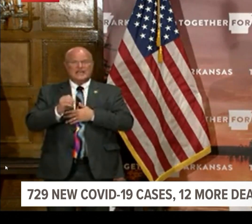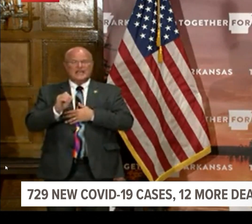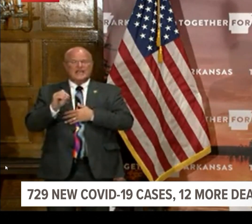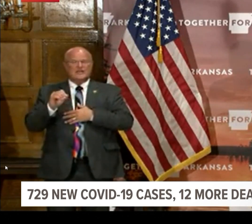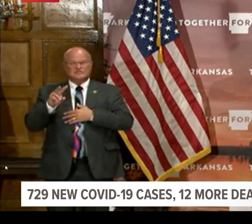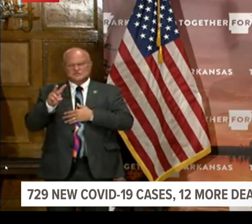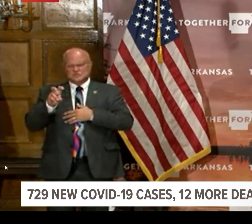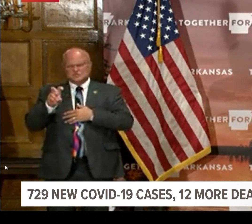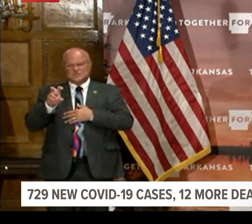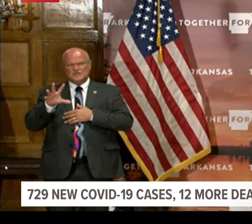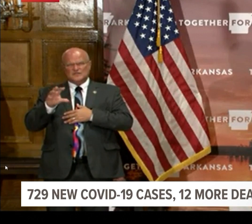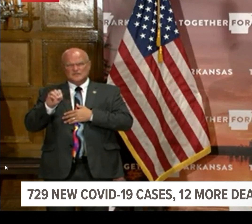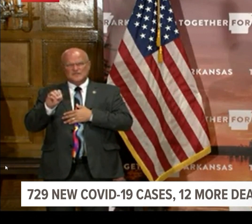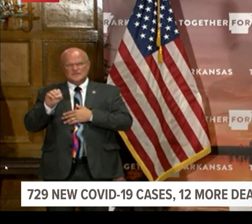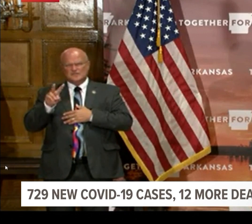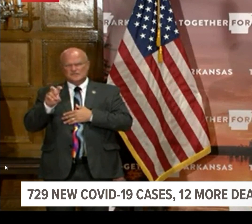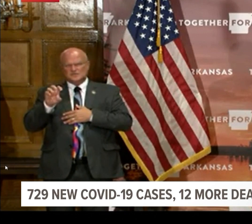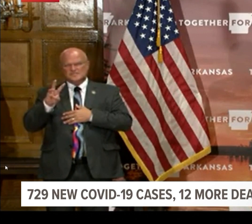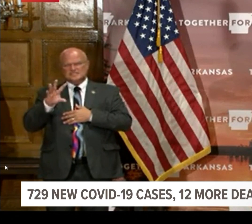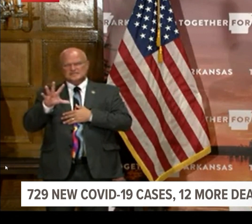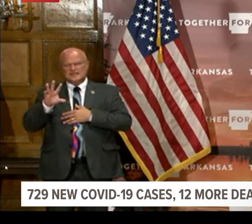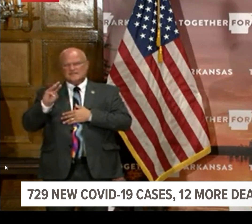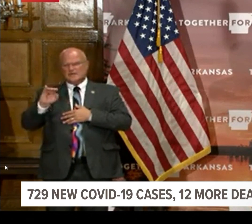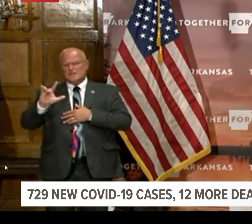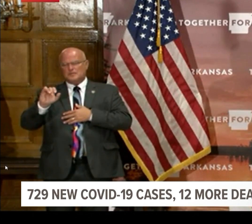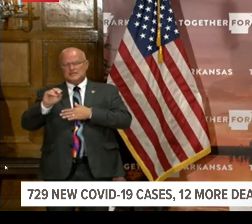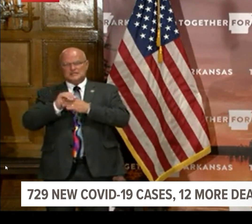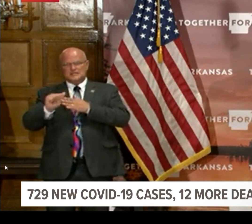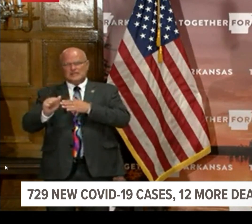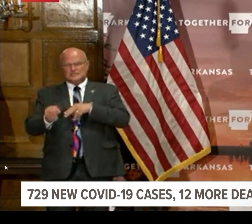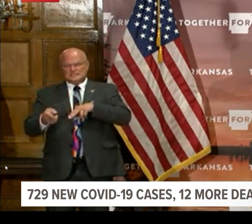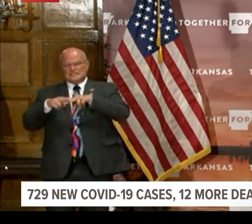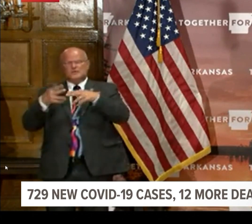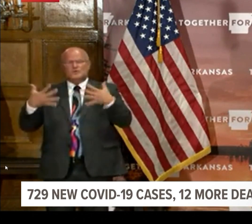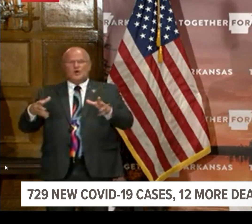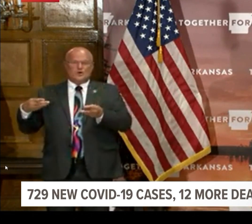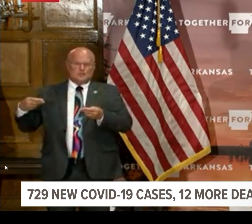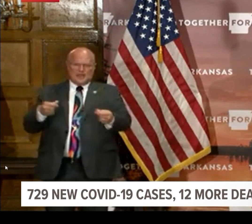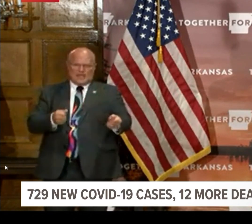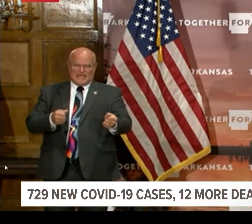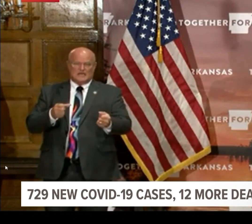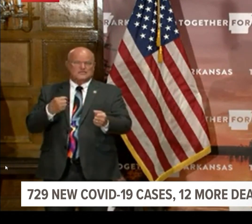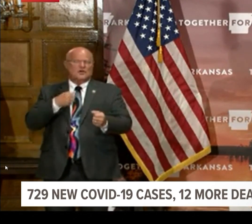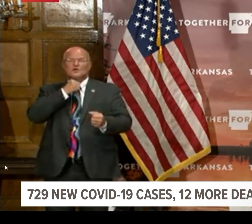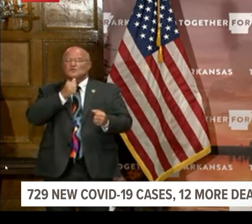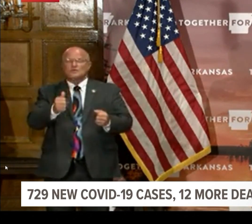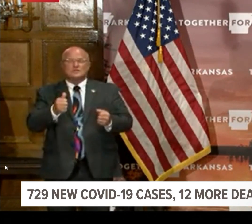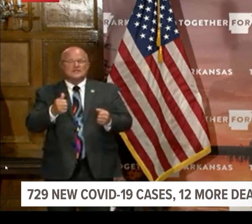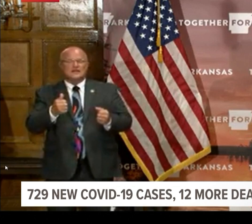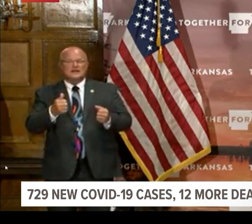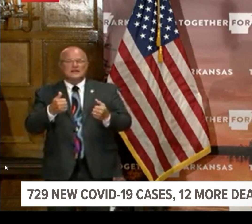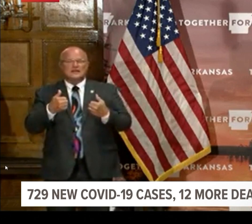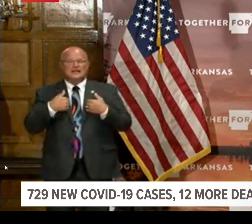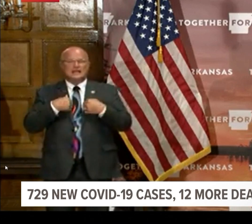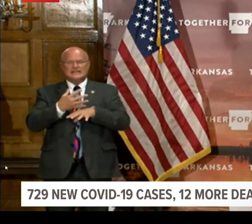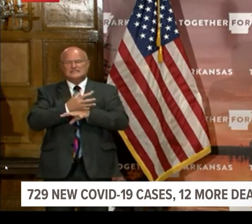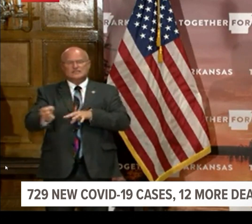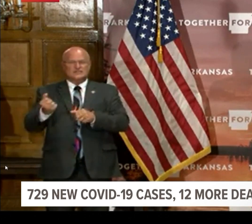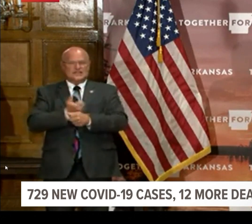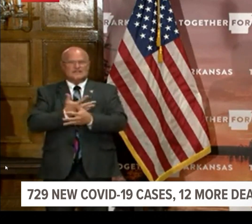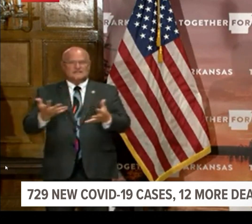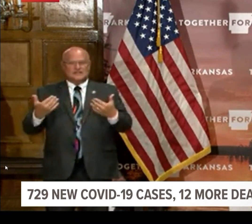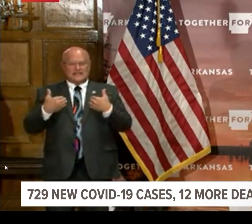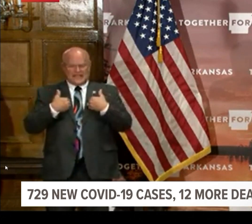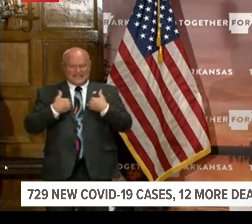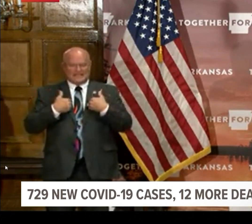about $250, $265 million in addition to what we're already paying out. So we would not have, or we would have exhausted everything that we